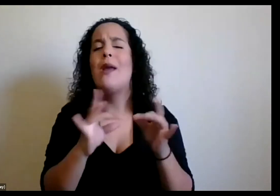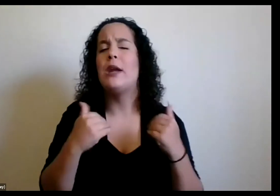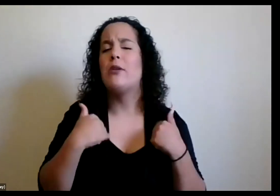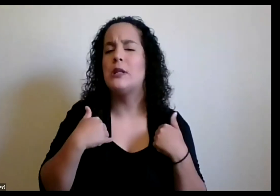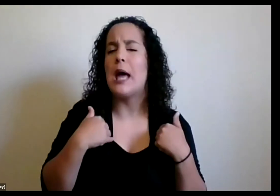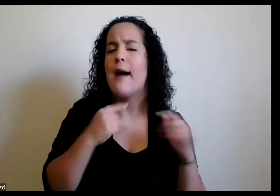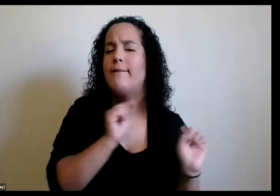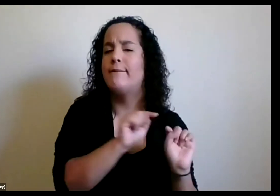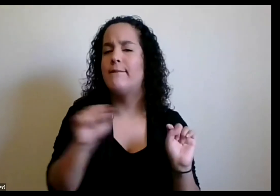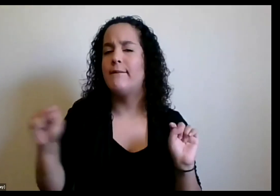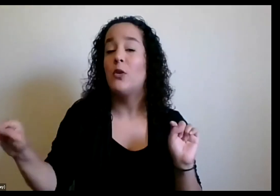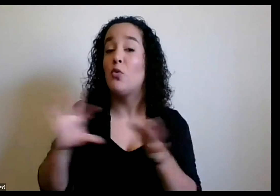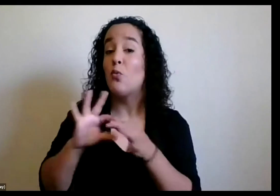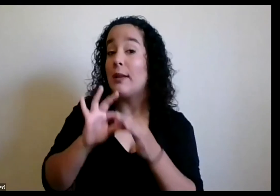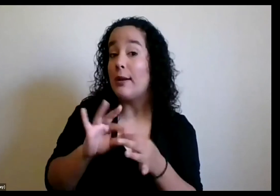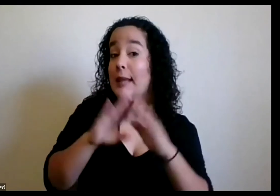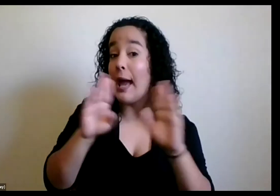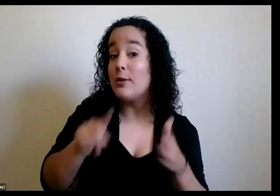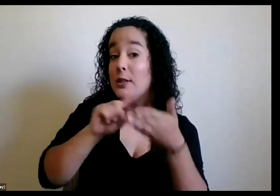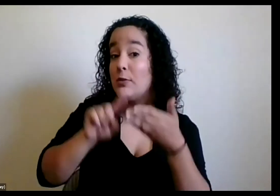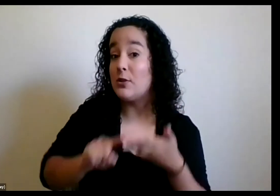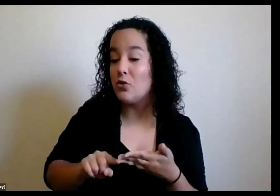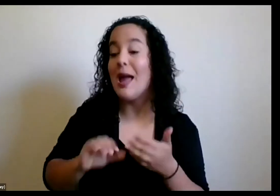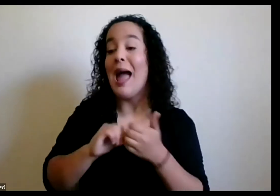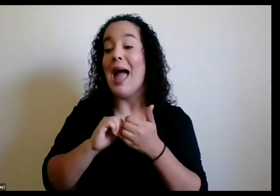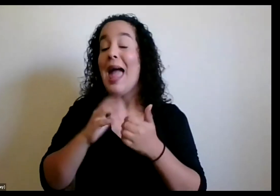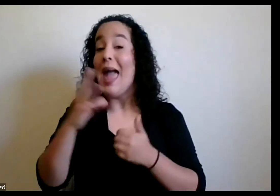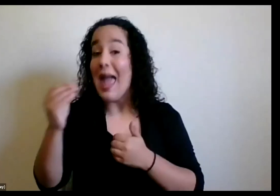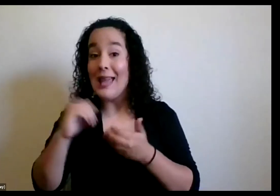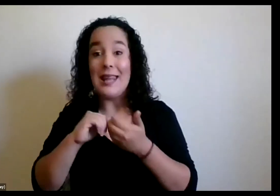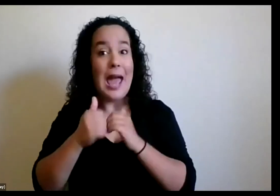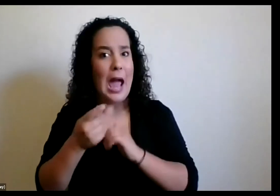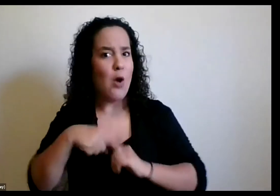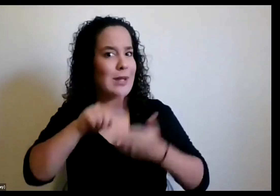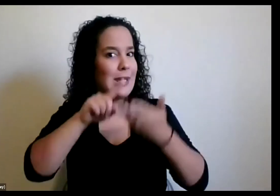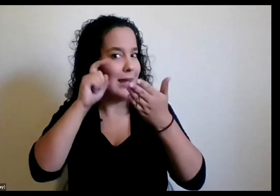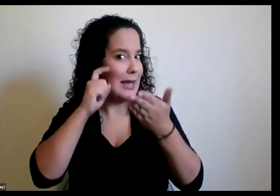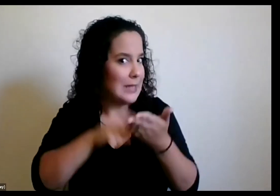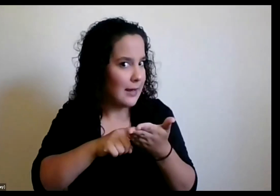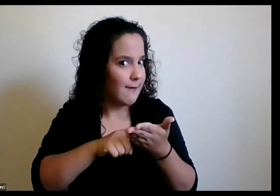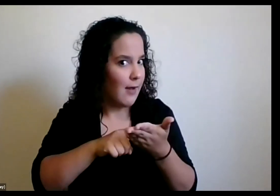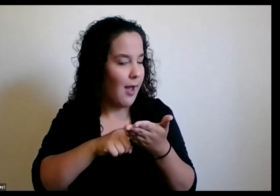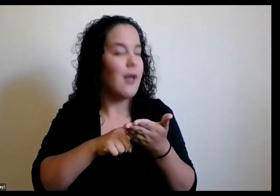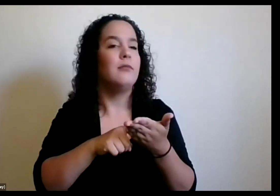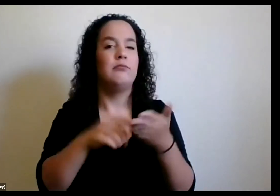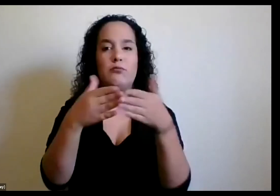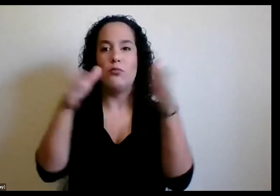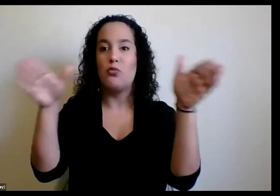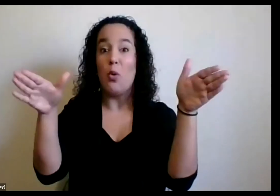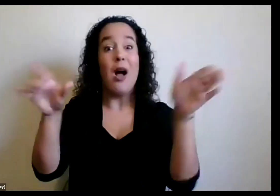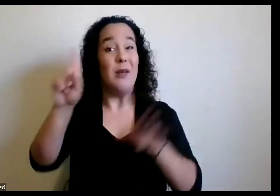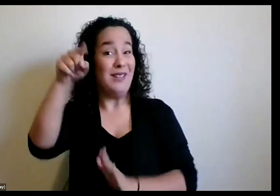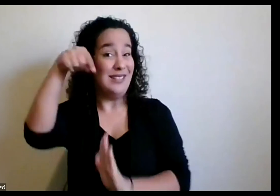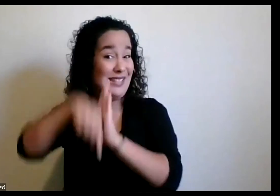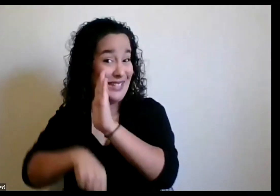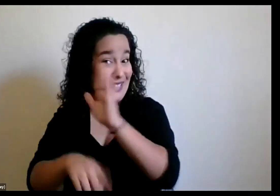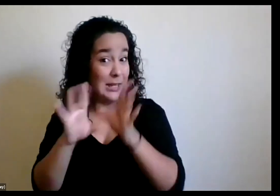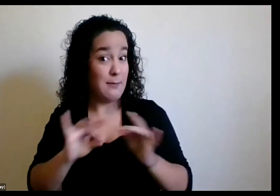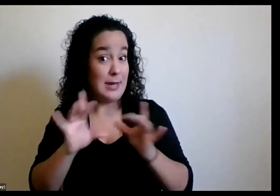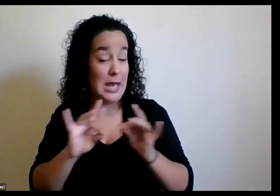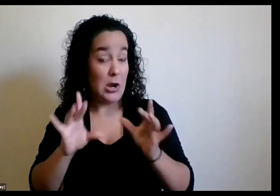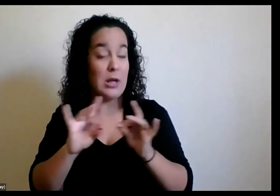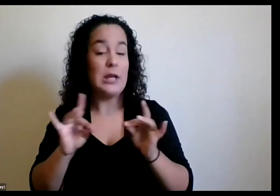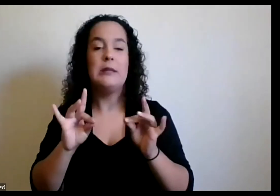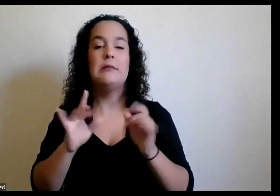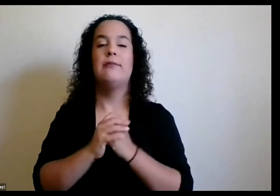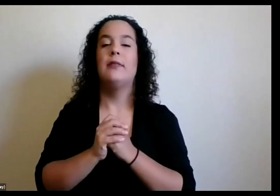housing research? And how can we identify a broad but deep narrative frame that